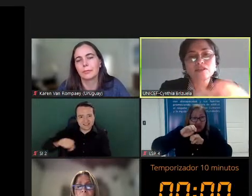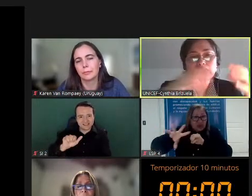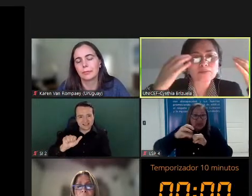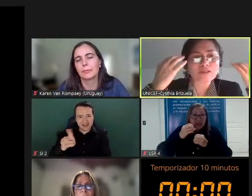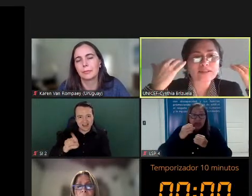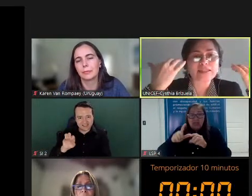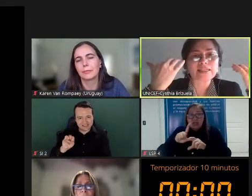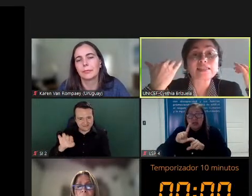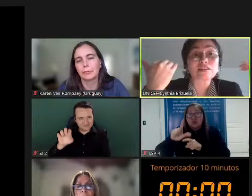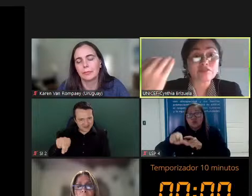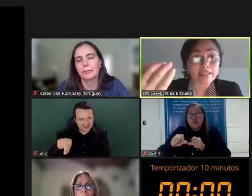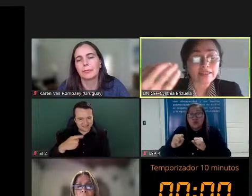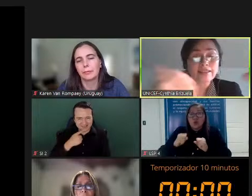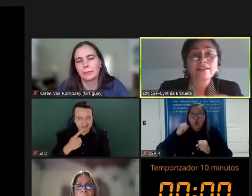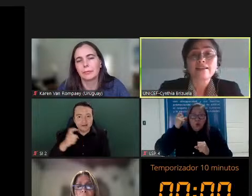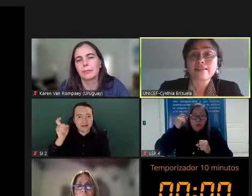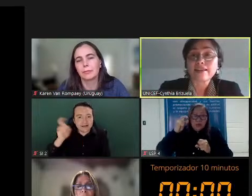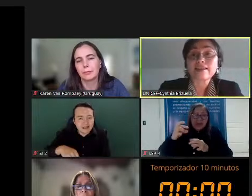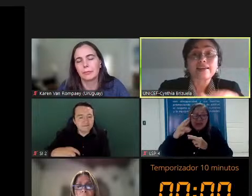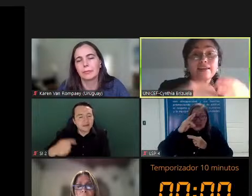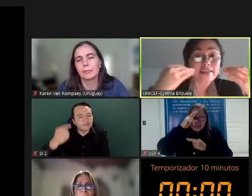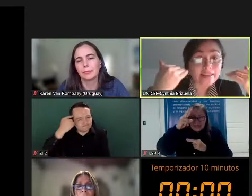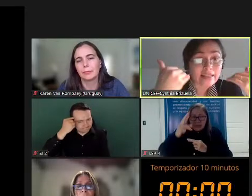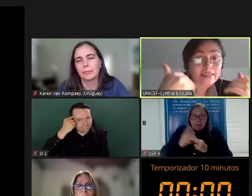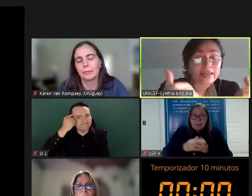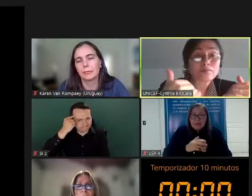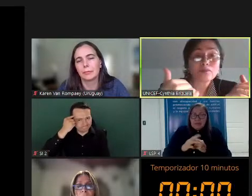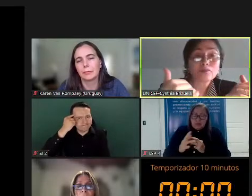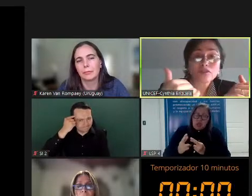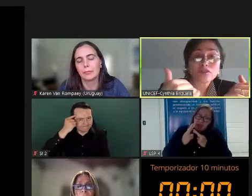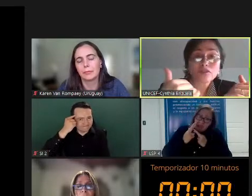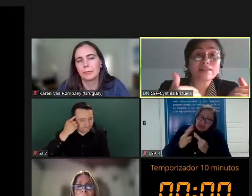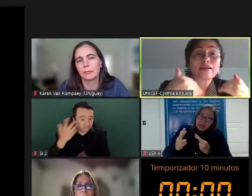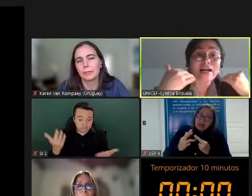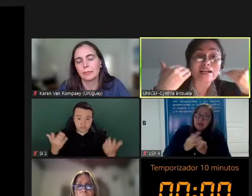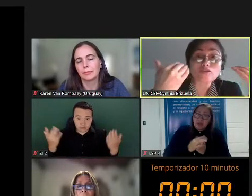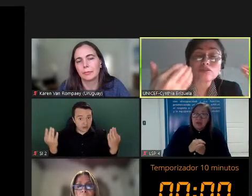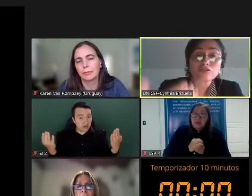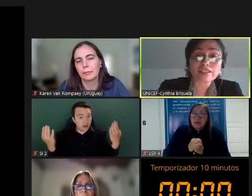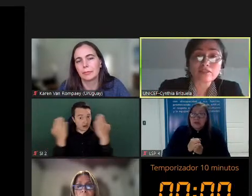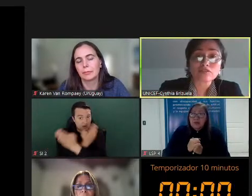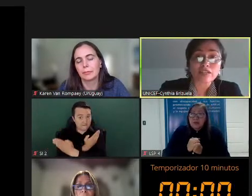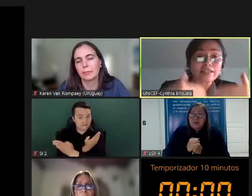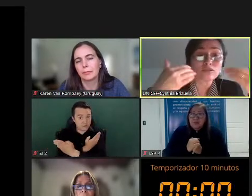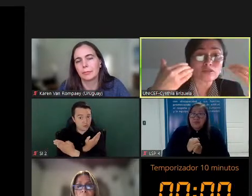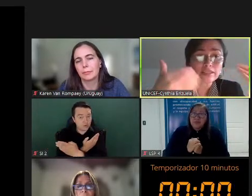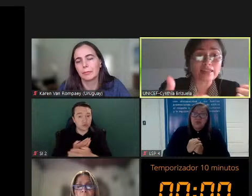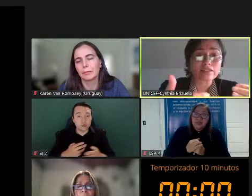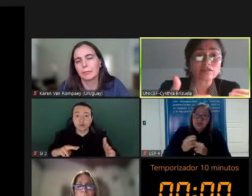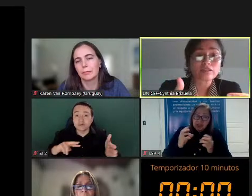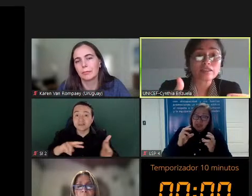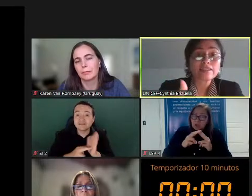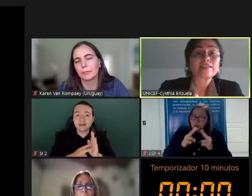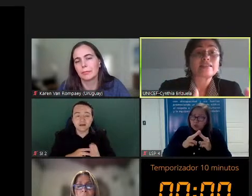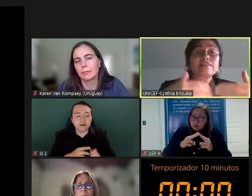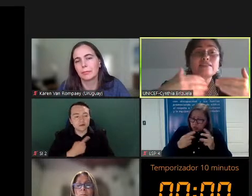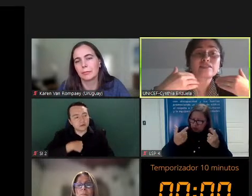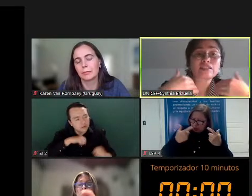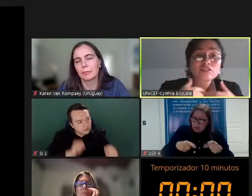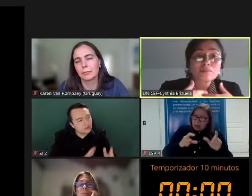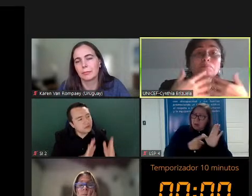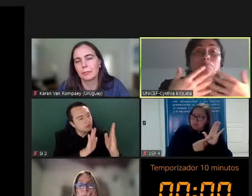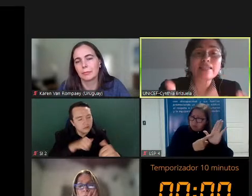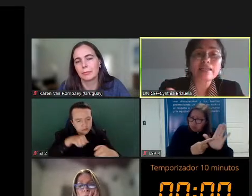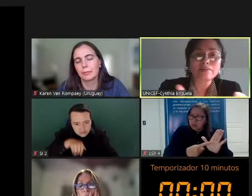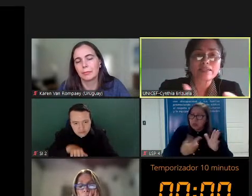justin was saying this in the phrase that i was sent a quote at the beginning we need to